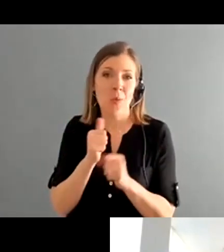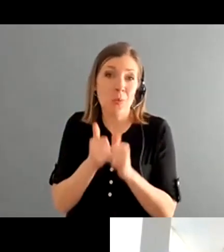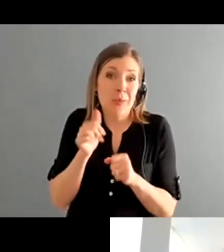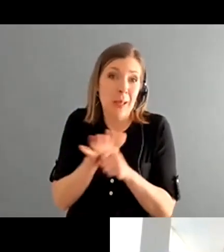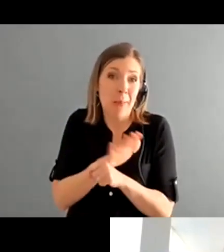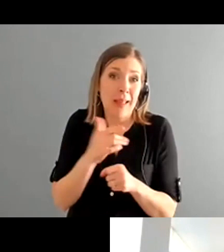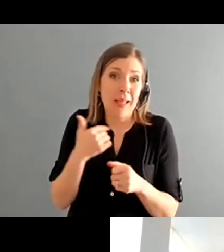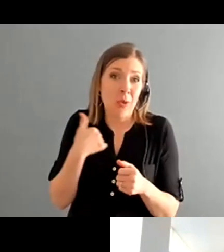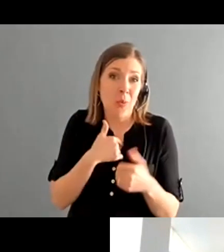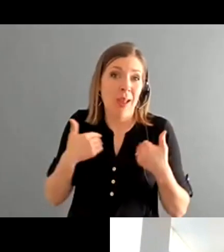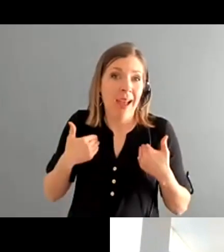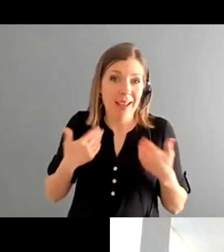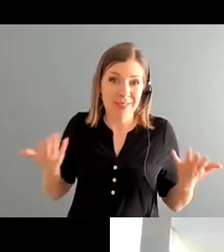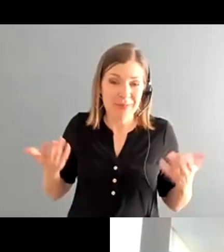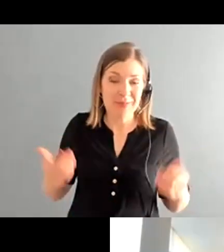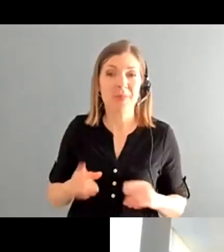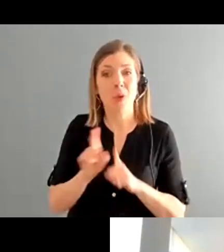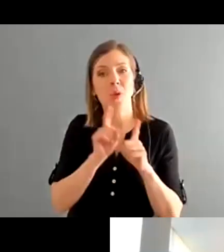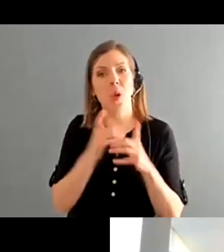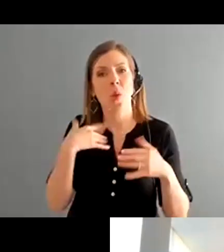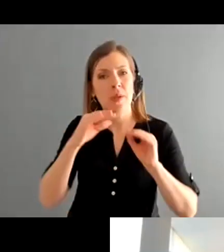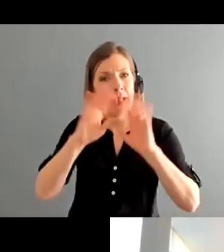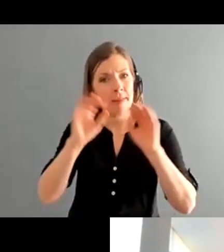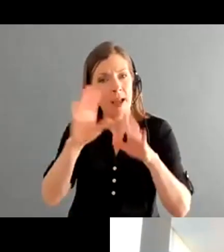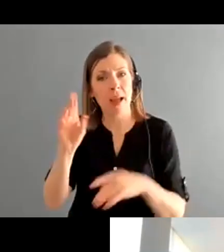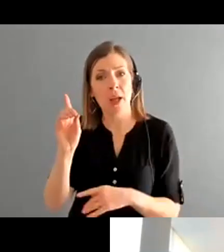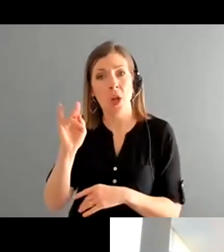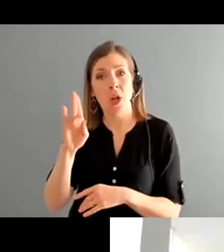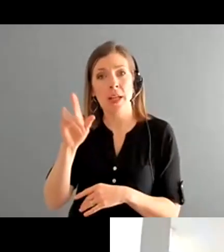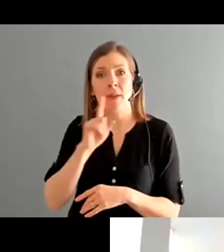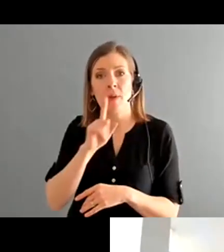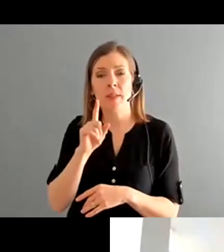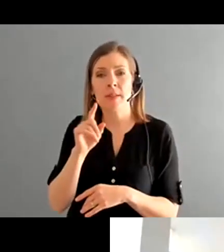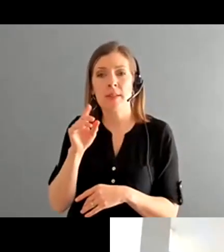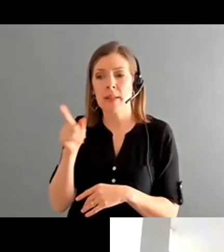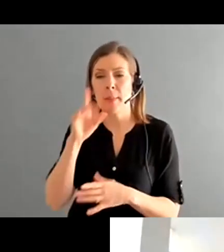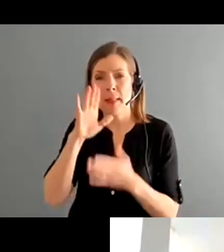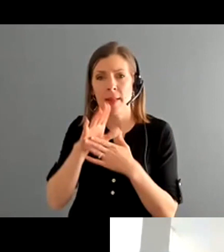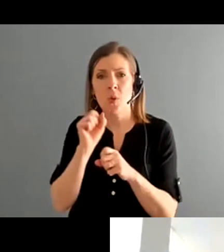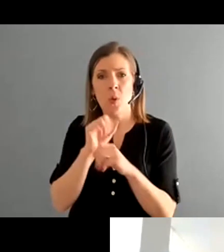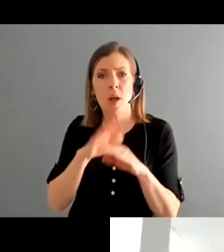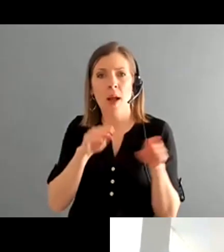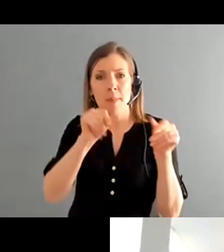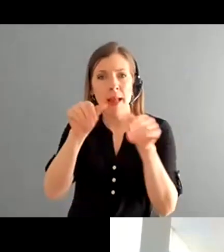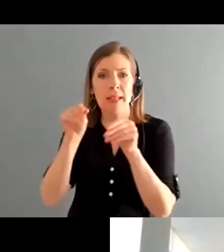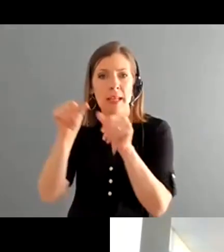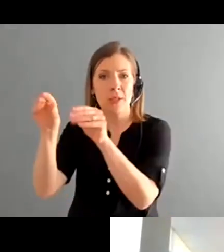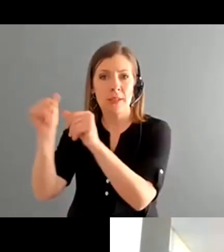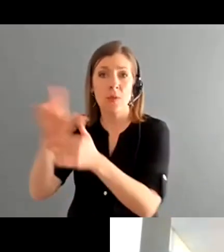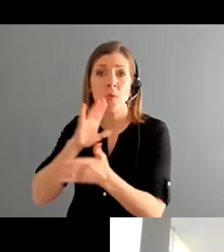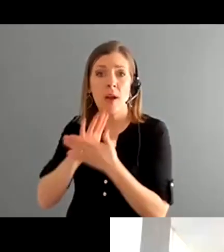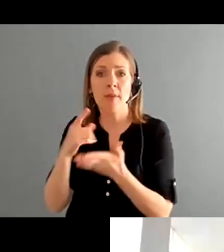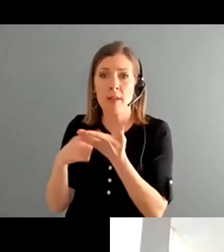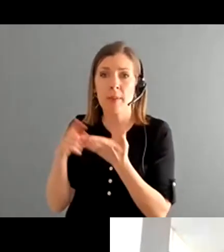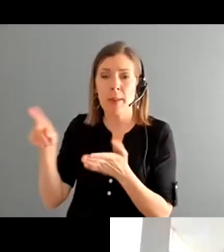have. And I also want to clarify that Dunkley was a barber, and he was believed to work on plantations. So his wife talks about him